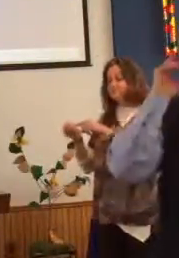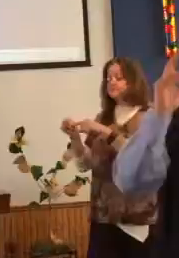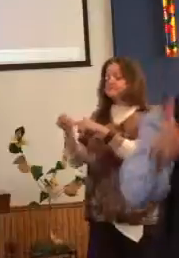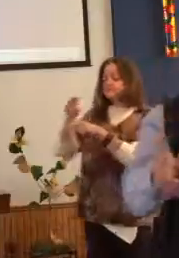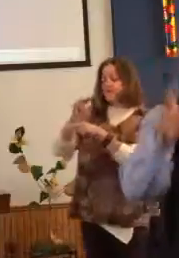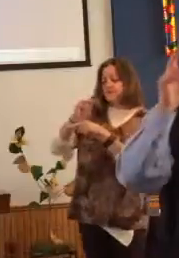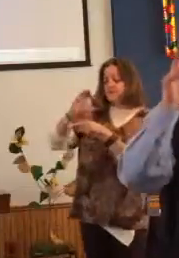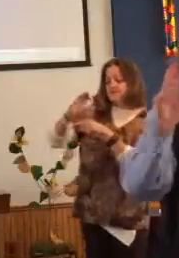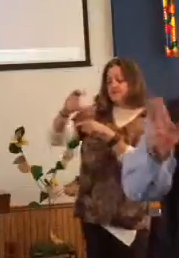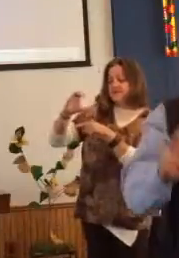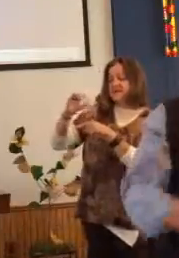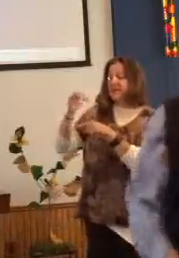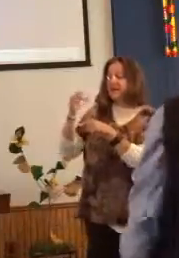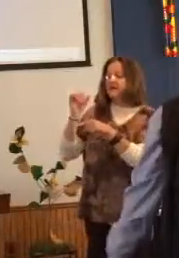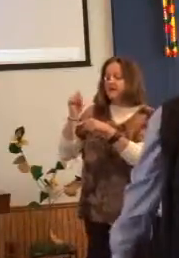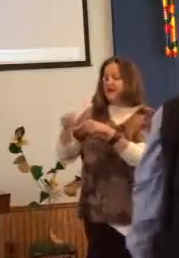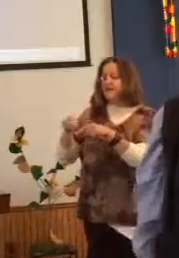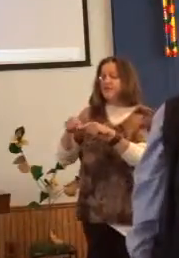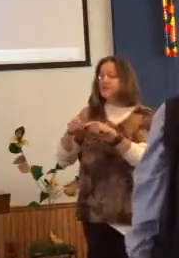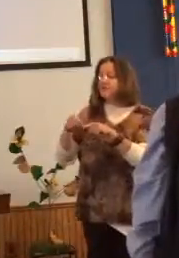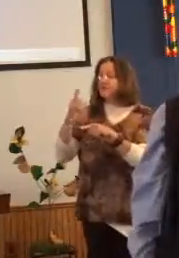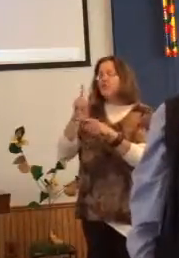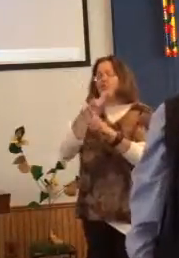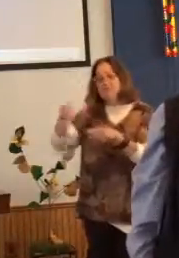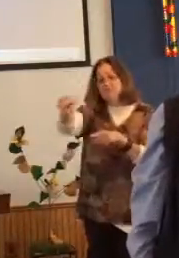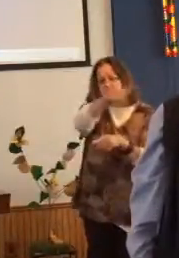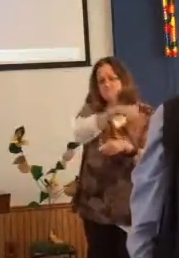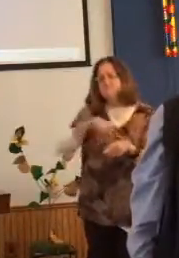called to step forth in faith,